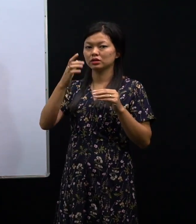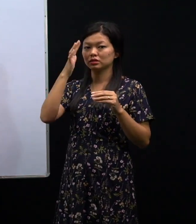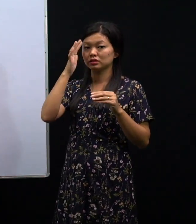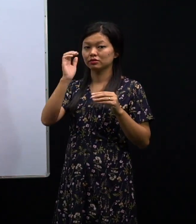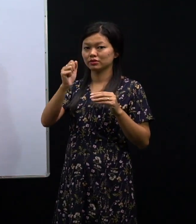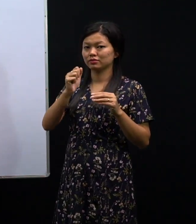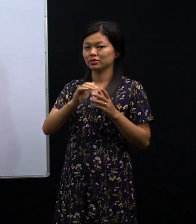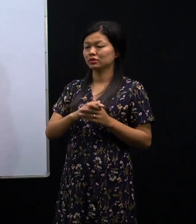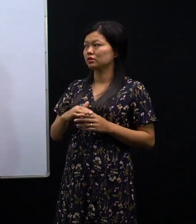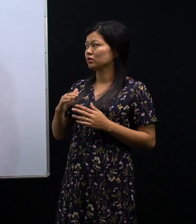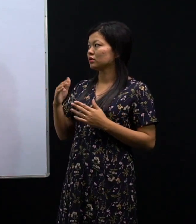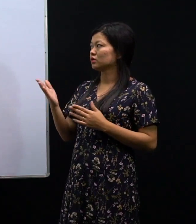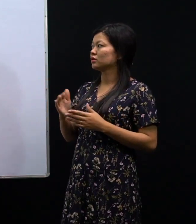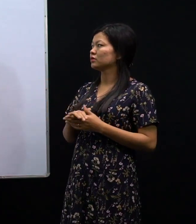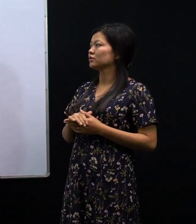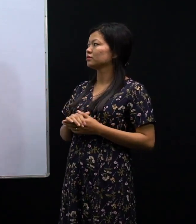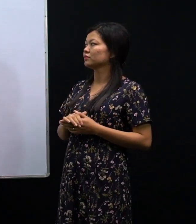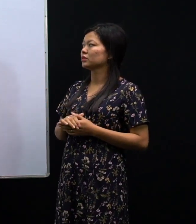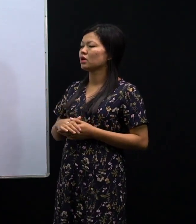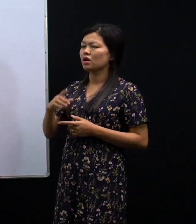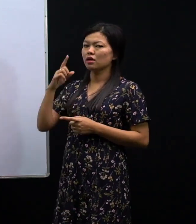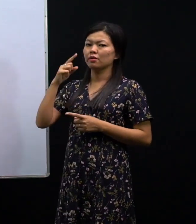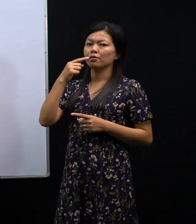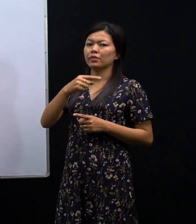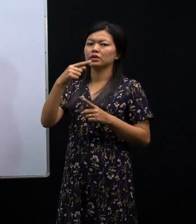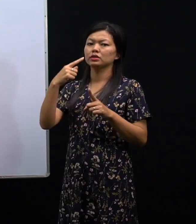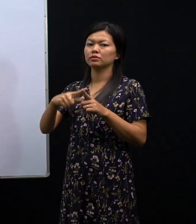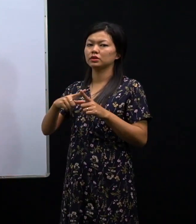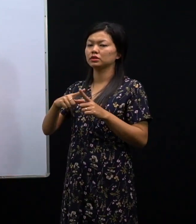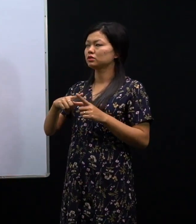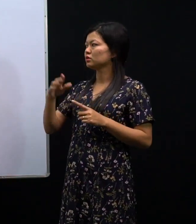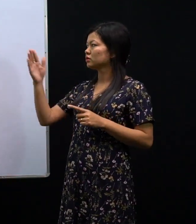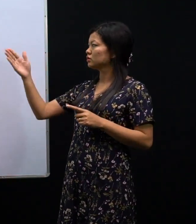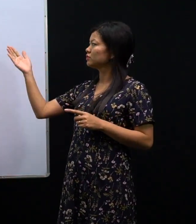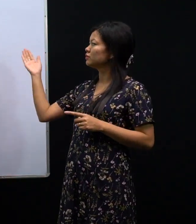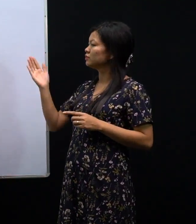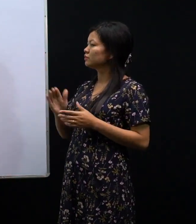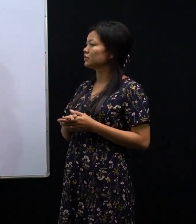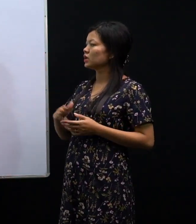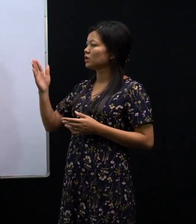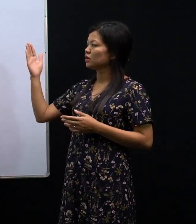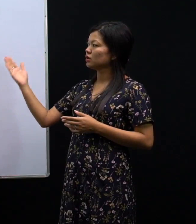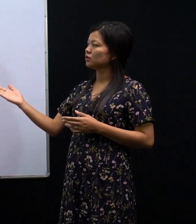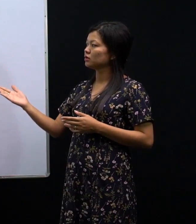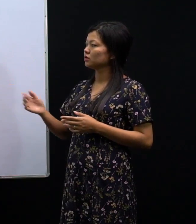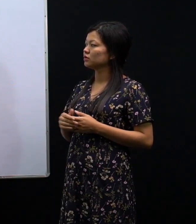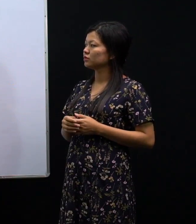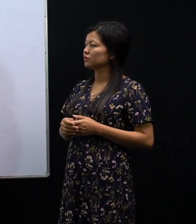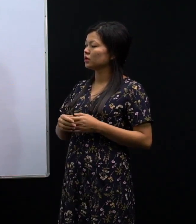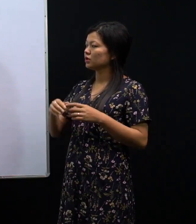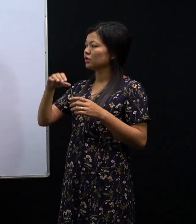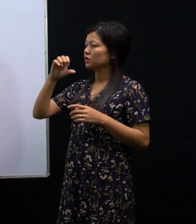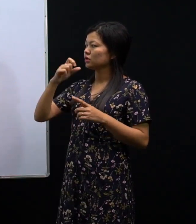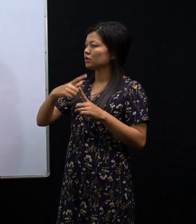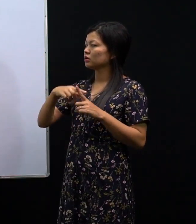into this. Minus plus minus 2 into this. Now look at here. 9x square,